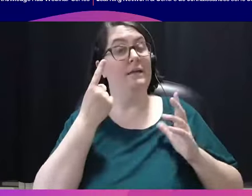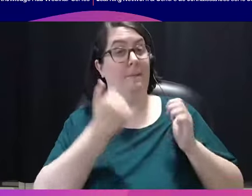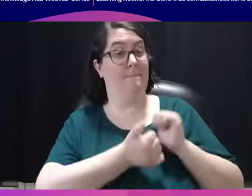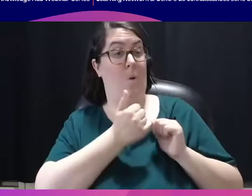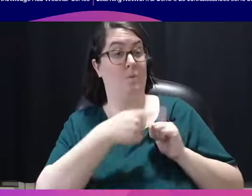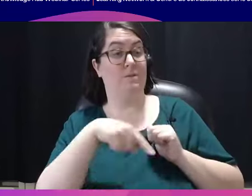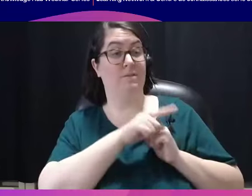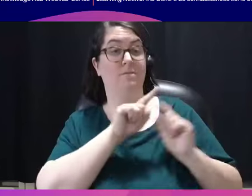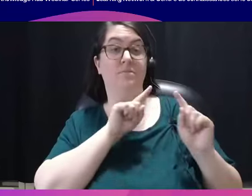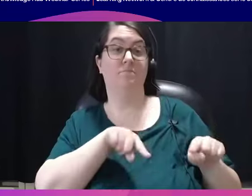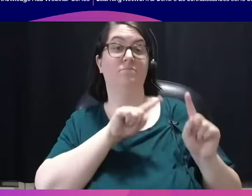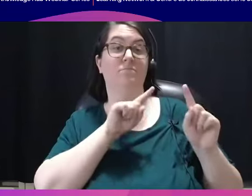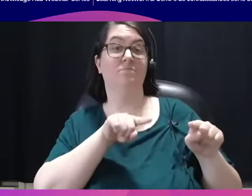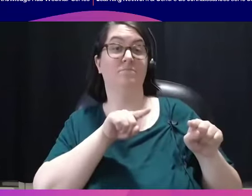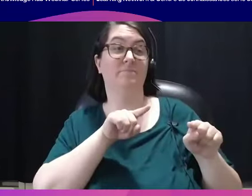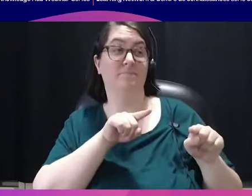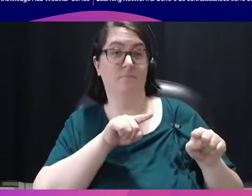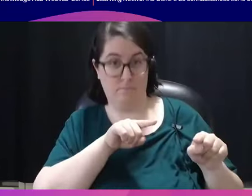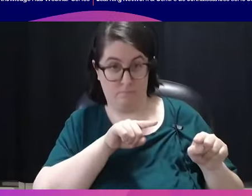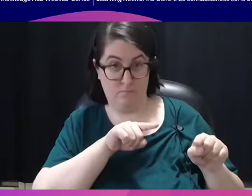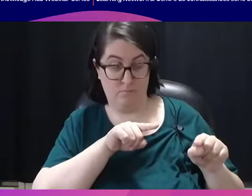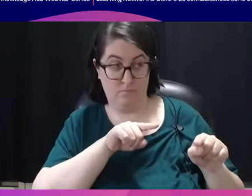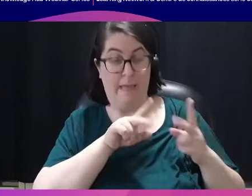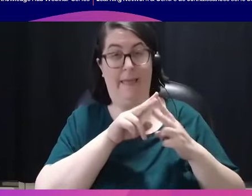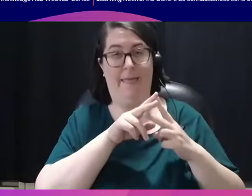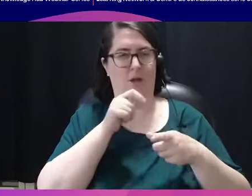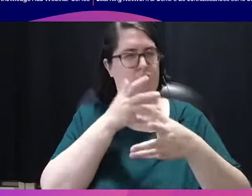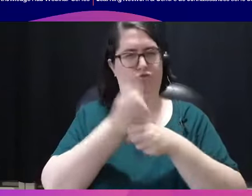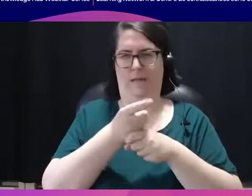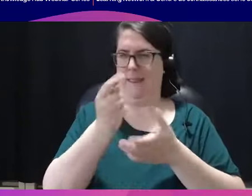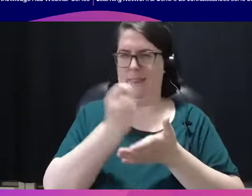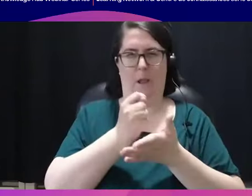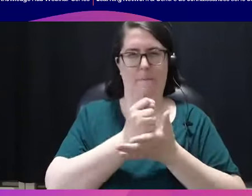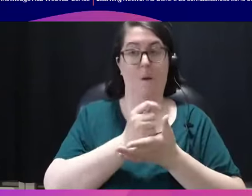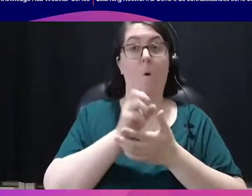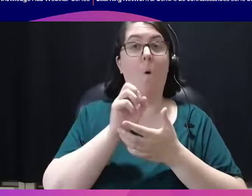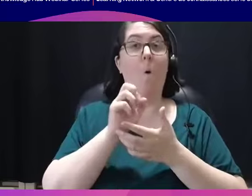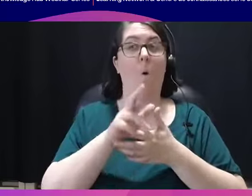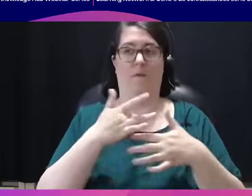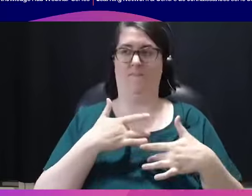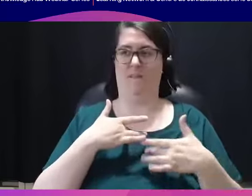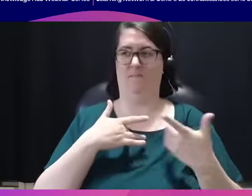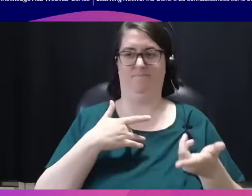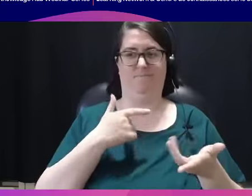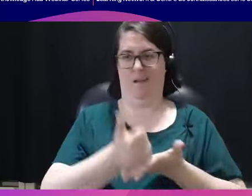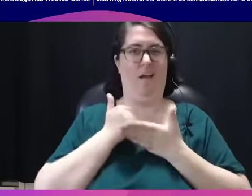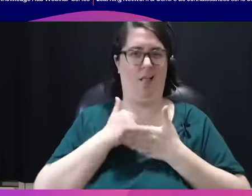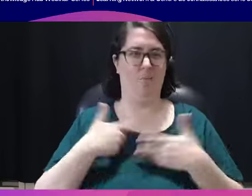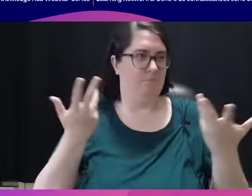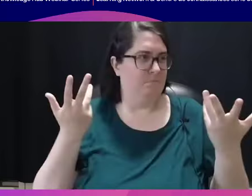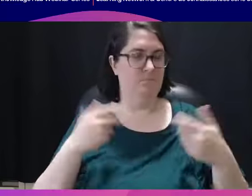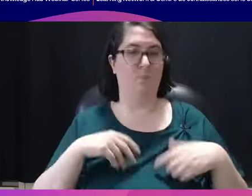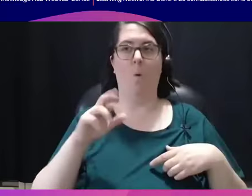them stop attending because they either distrust therapy or they see it as unhelpful or